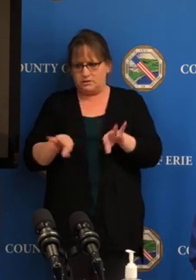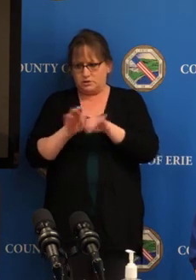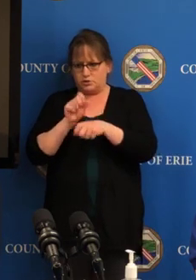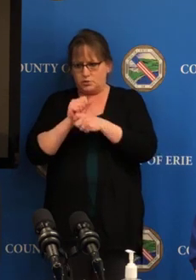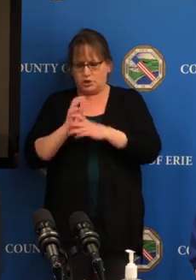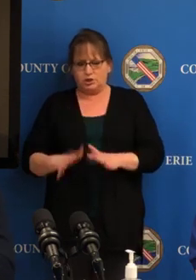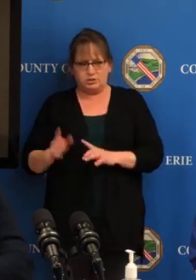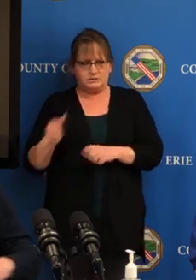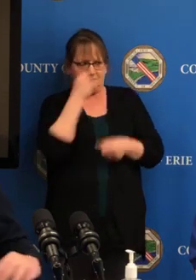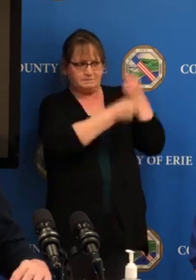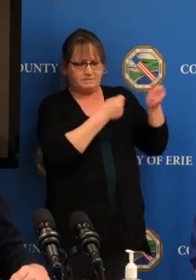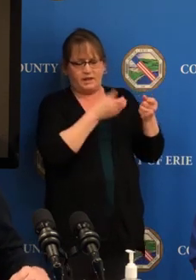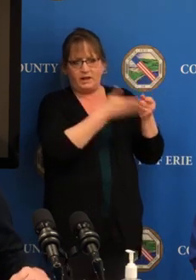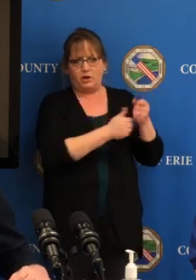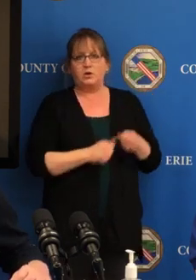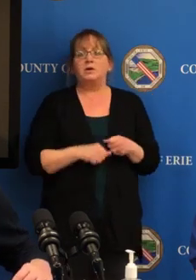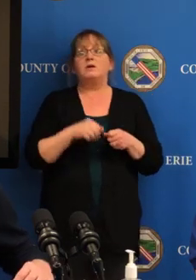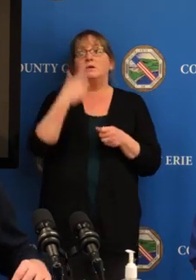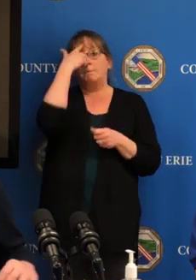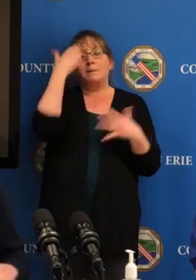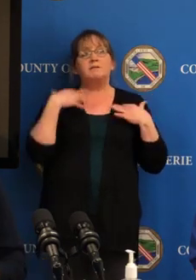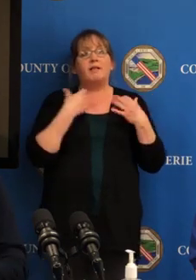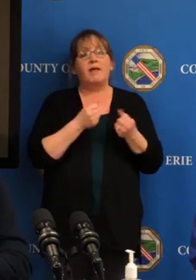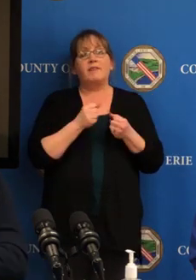Mental health and wellness, we talked about this yesterday.